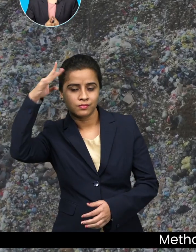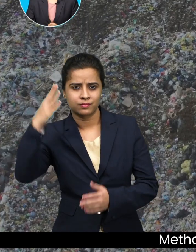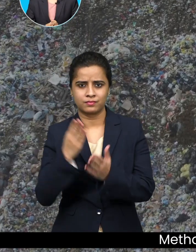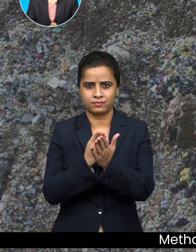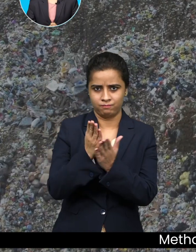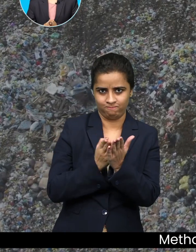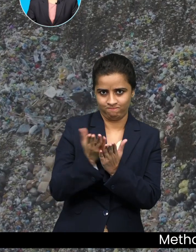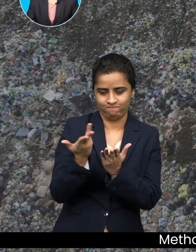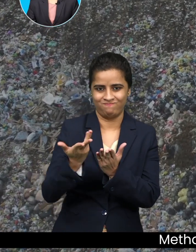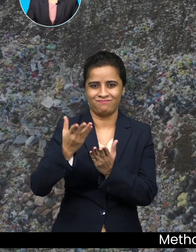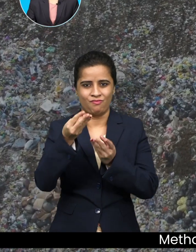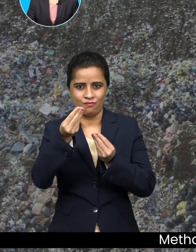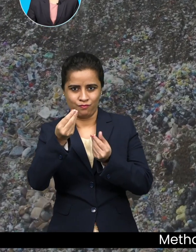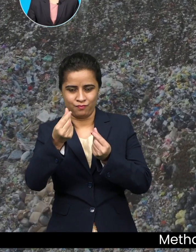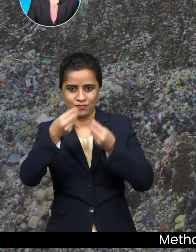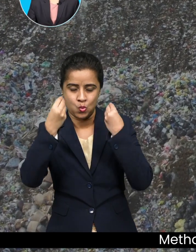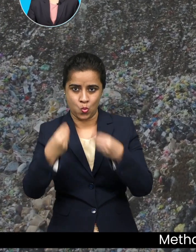Methods of solid waste disposal.